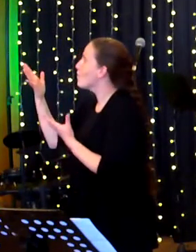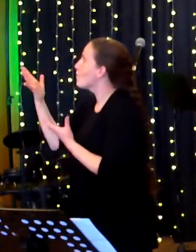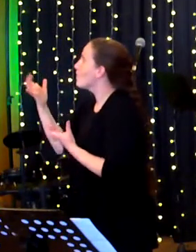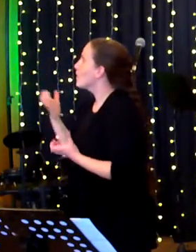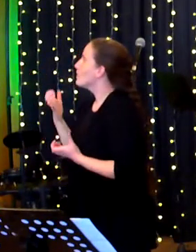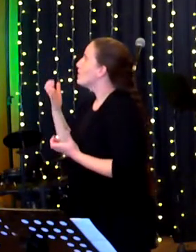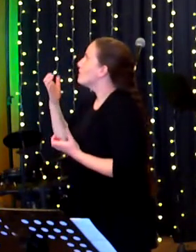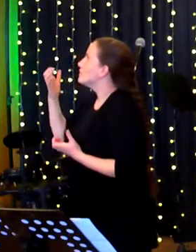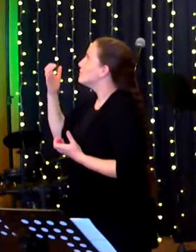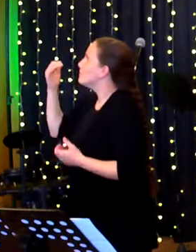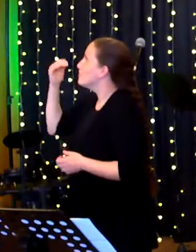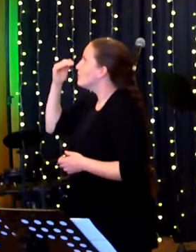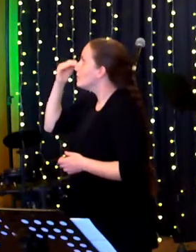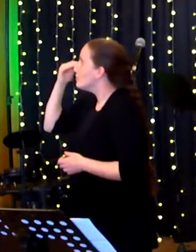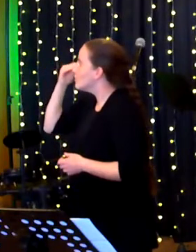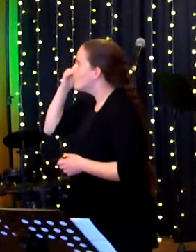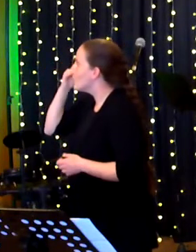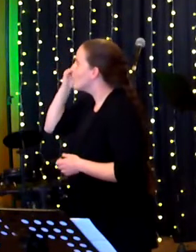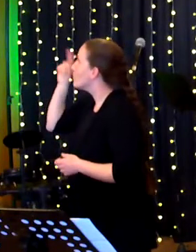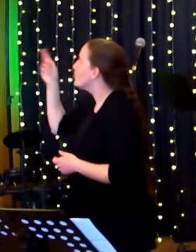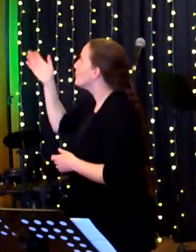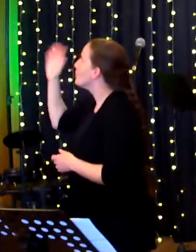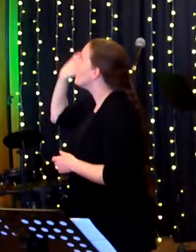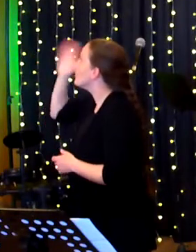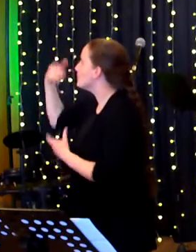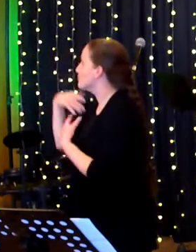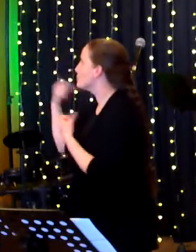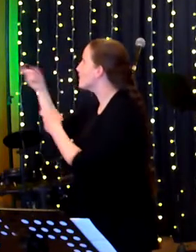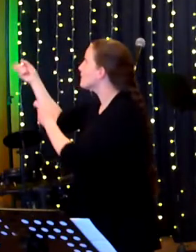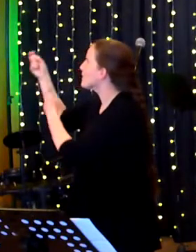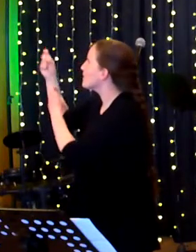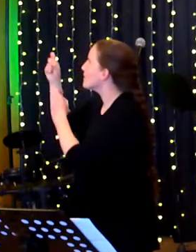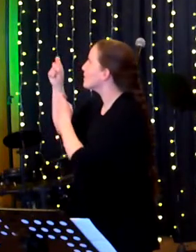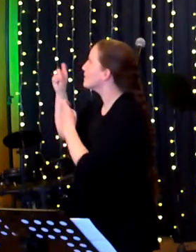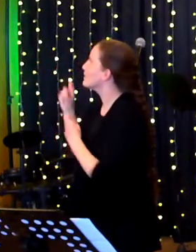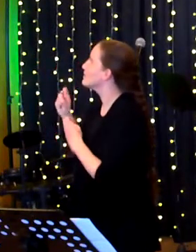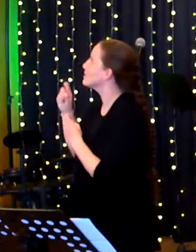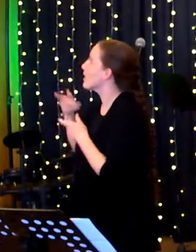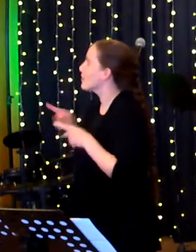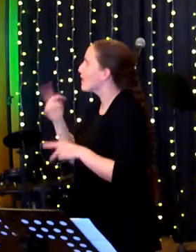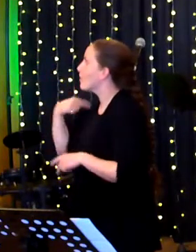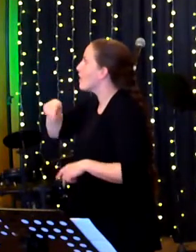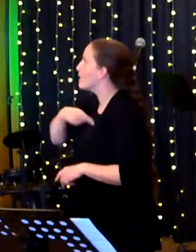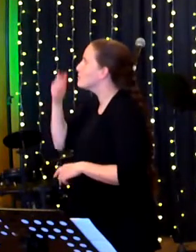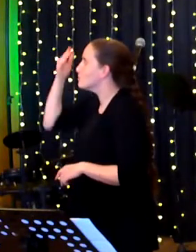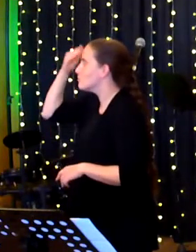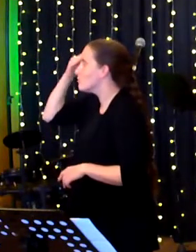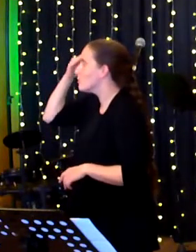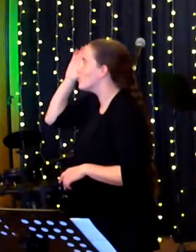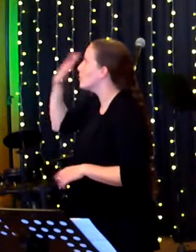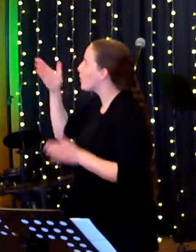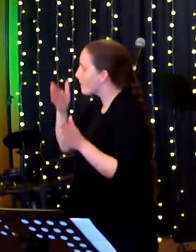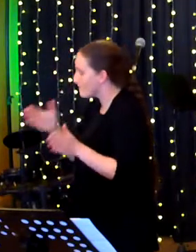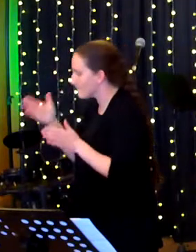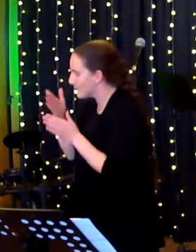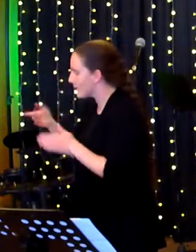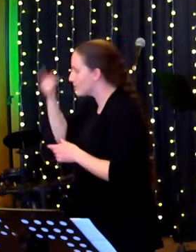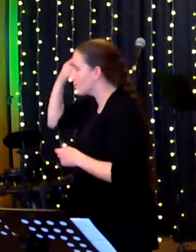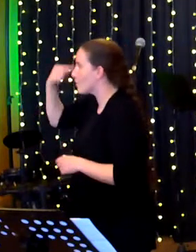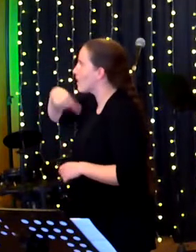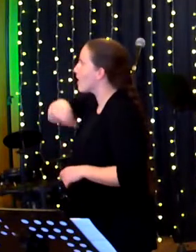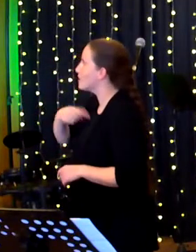to have the faith to believe what your will is in heaven would be done here on